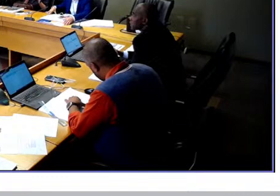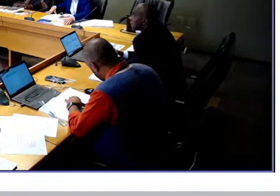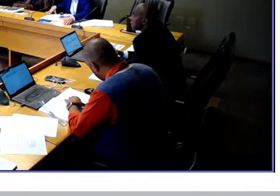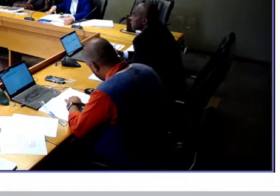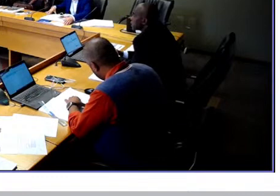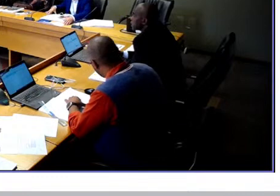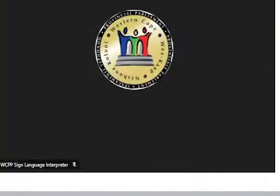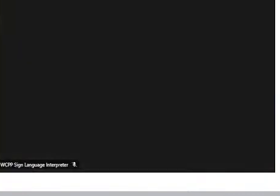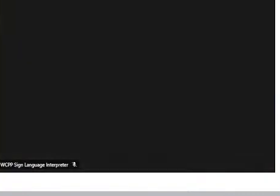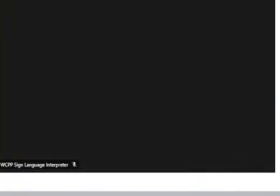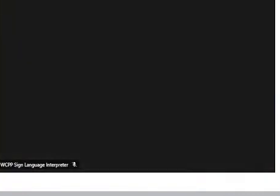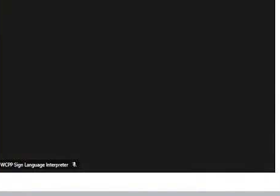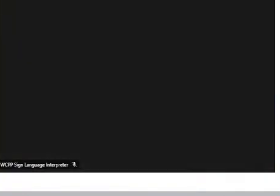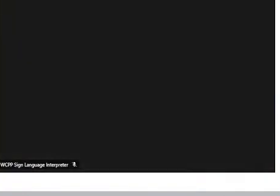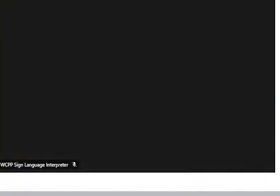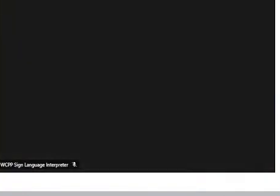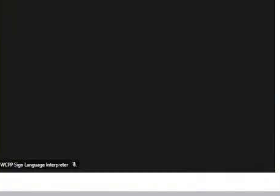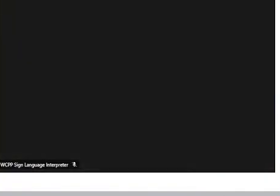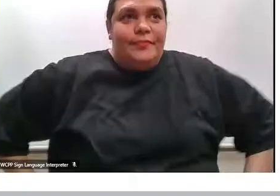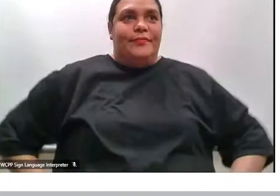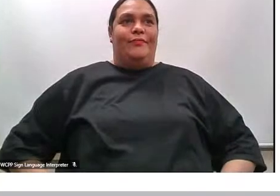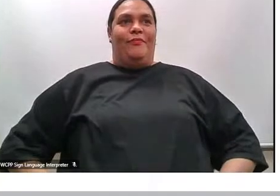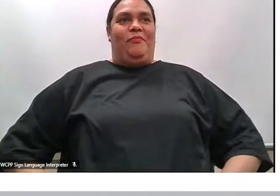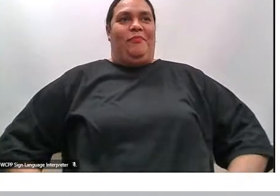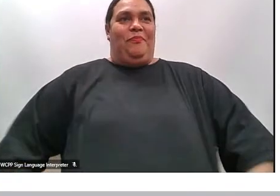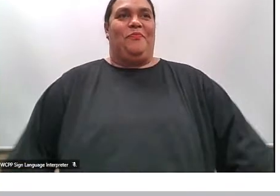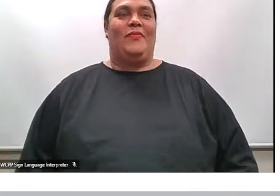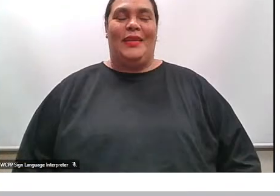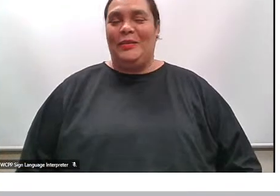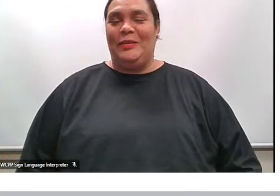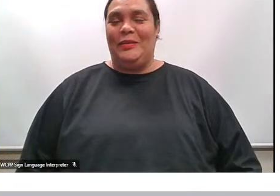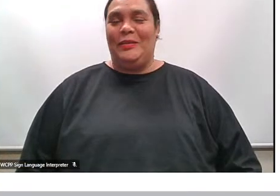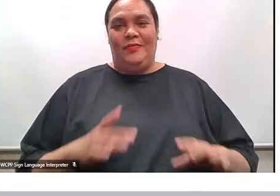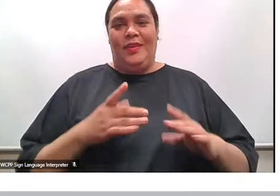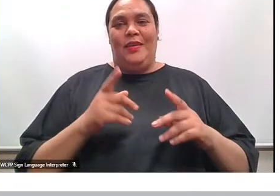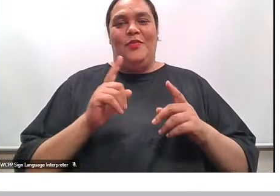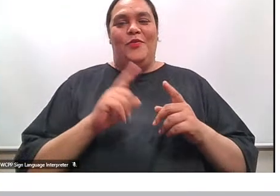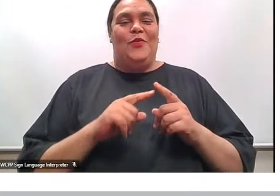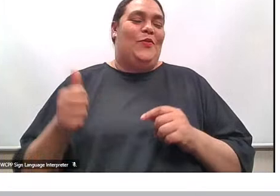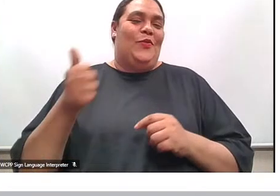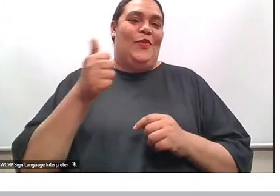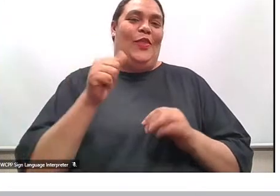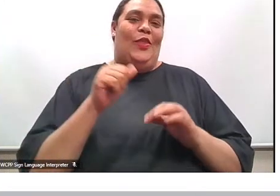and its entity, which is the Liquor Authority,